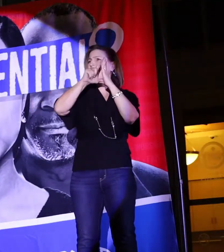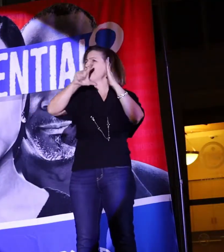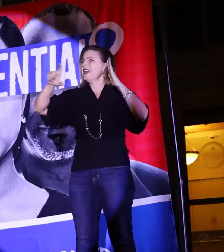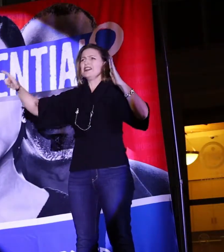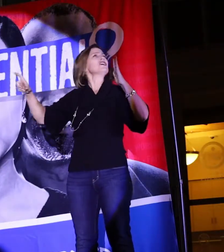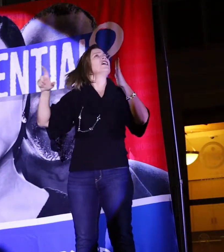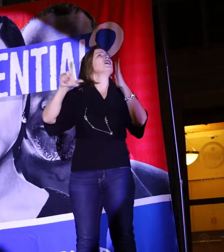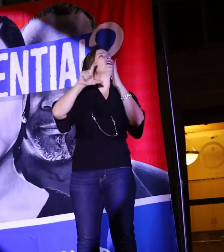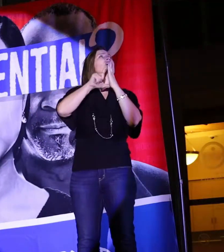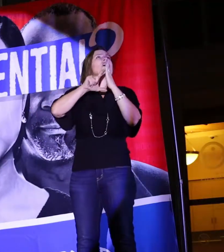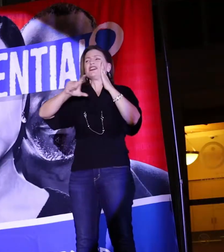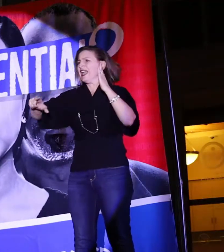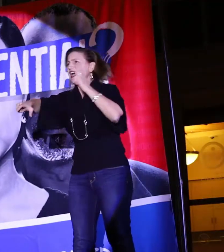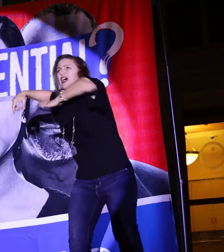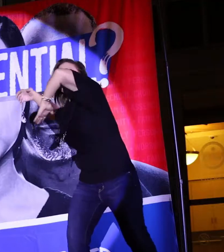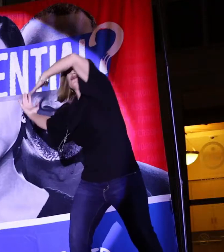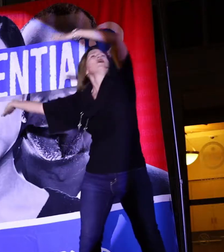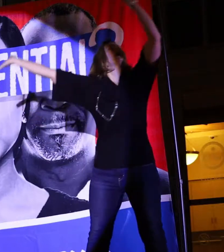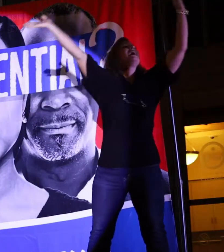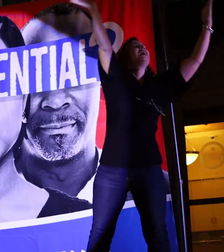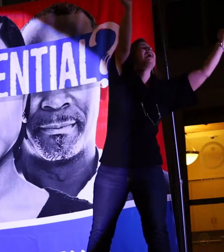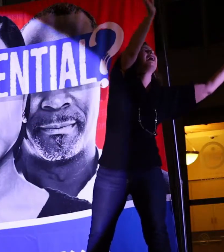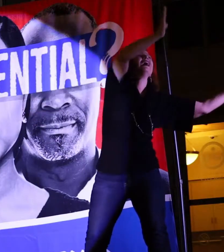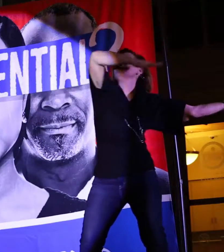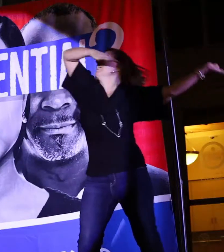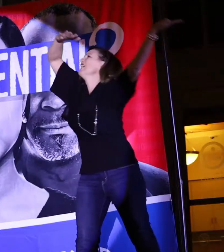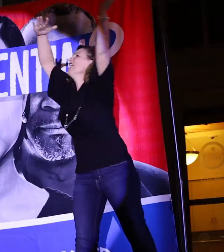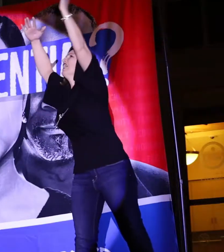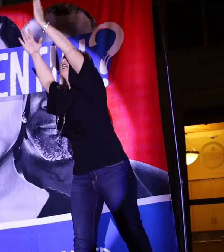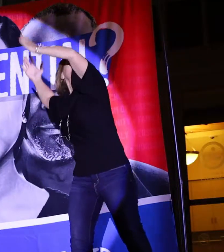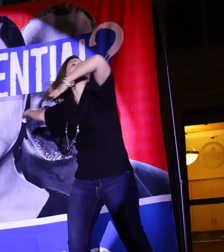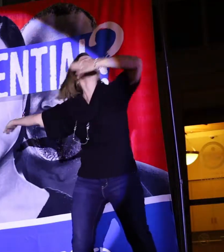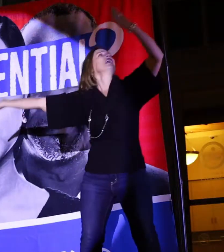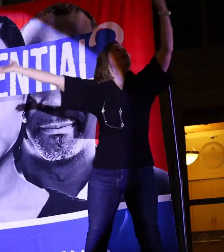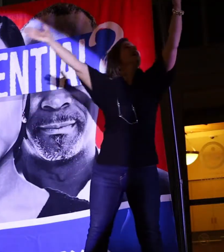star-spangled banner yet